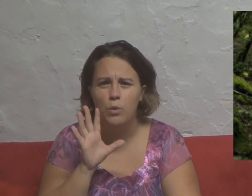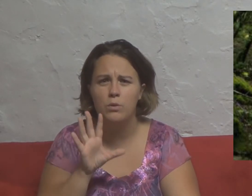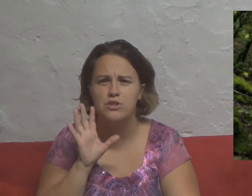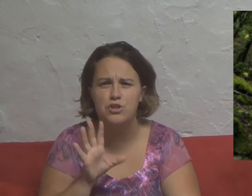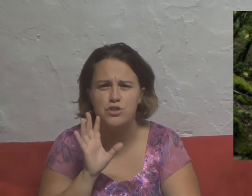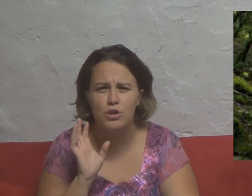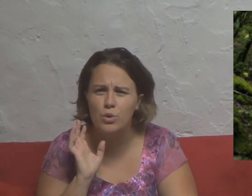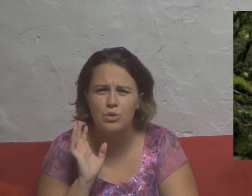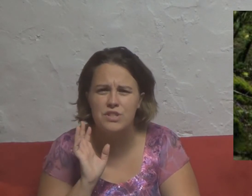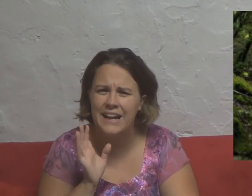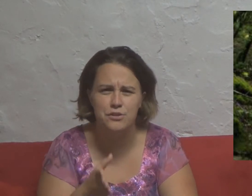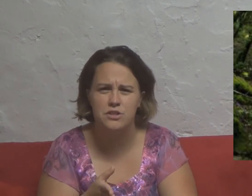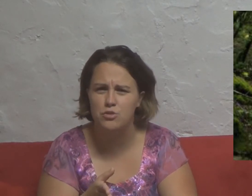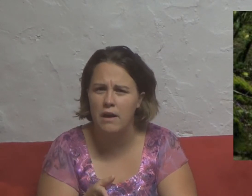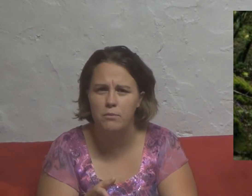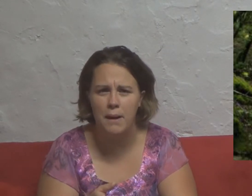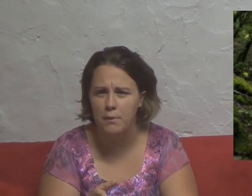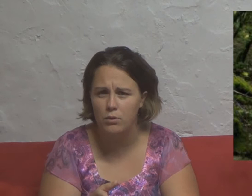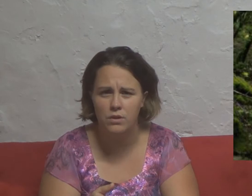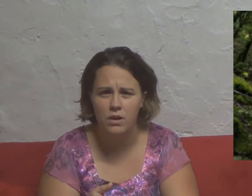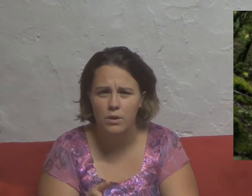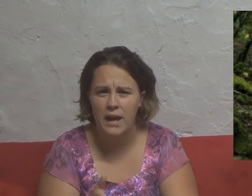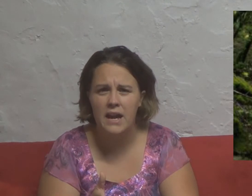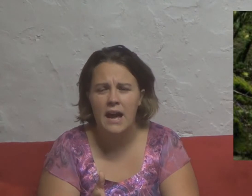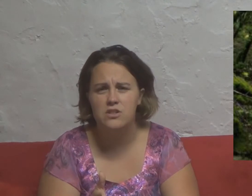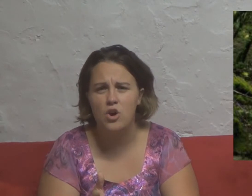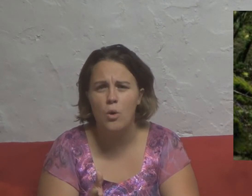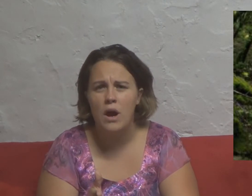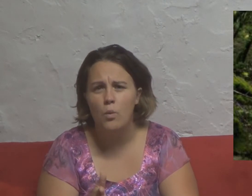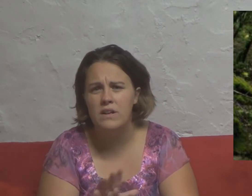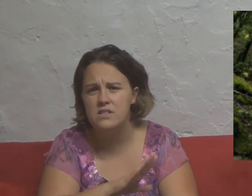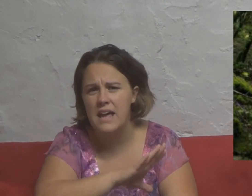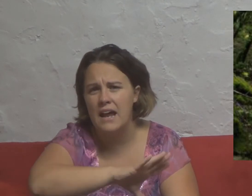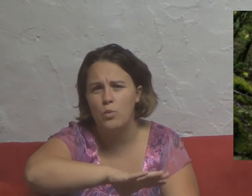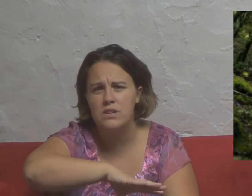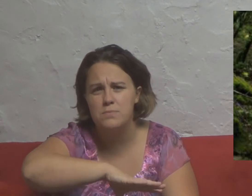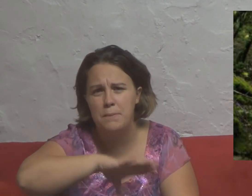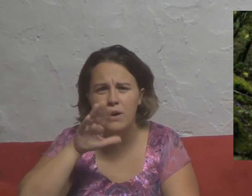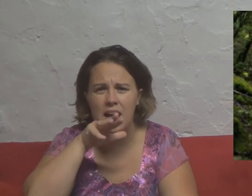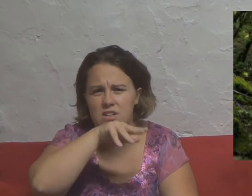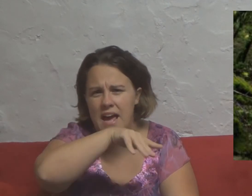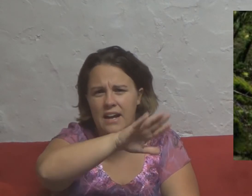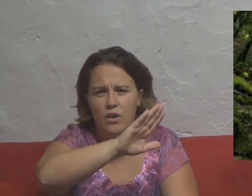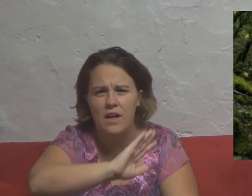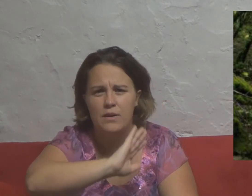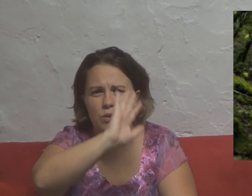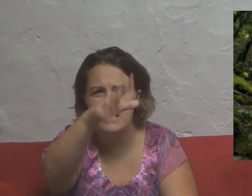where it was just too dangerous to travel by boat. Okay? And so once people got to that area, they really didn't